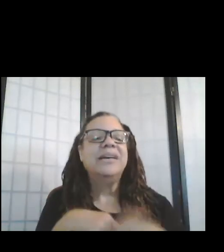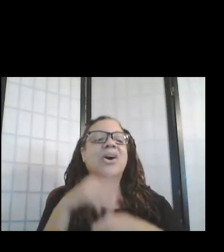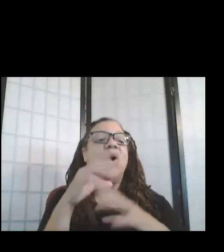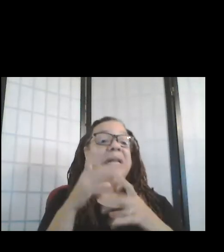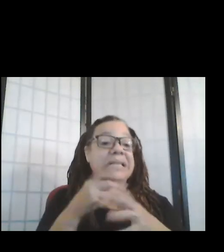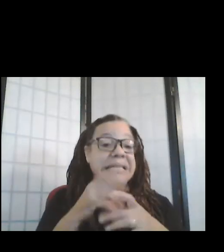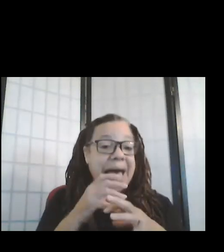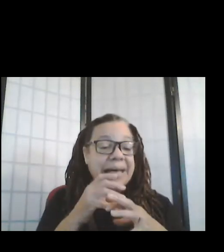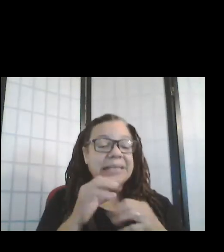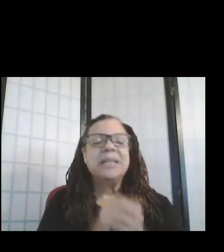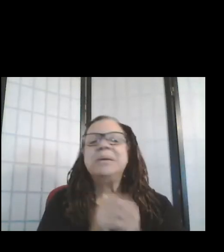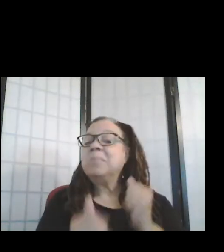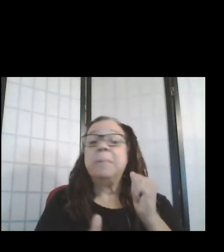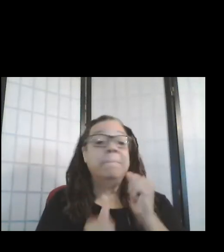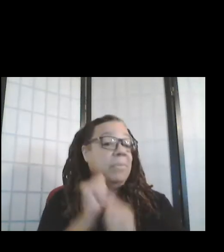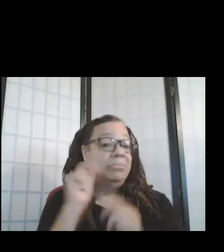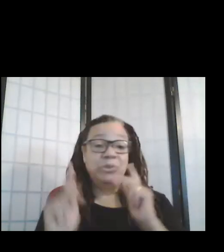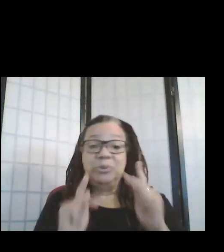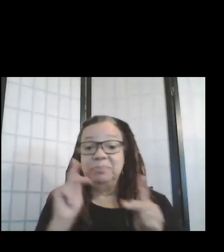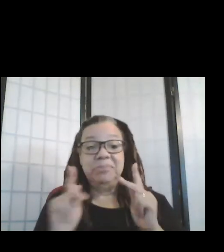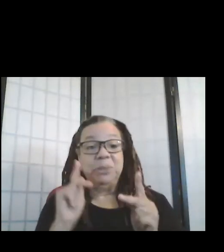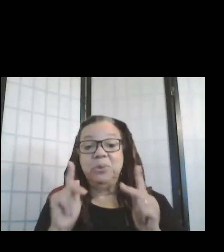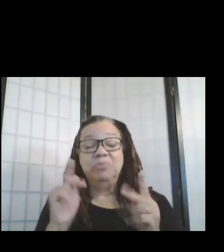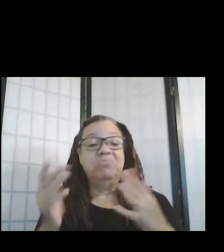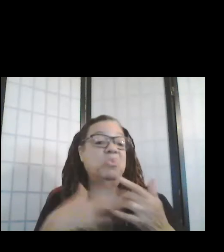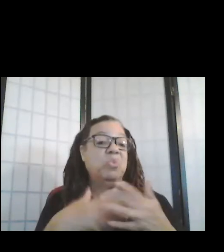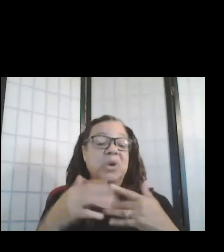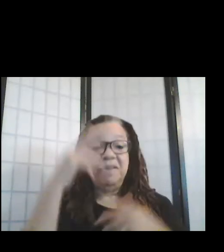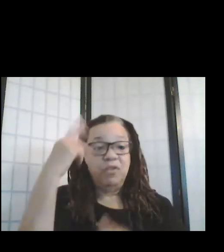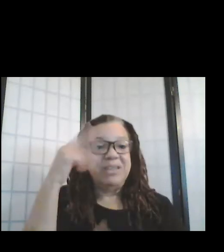of people, for whatever reason,